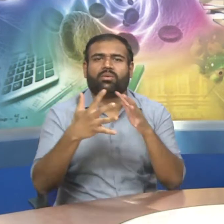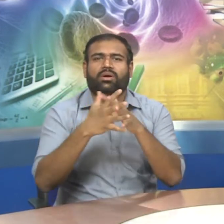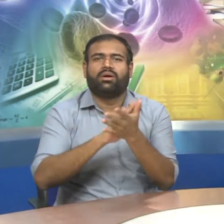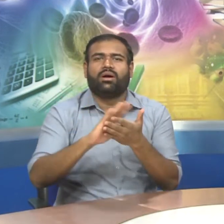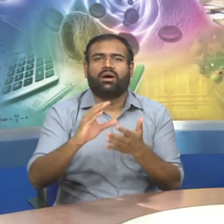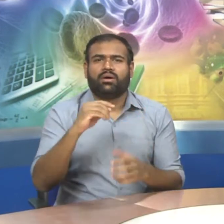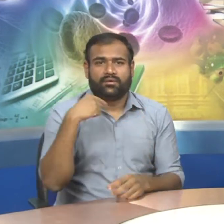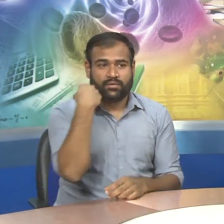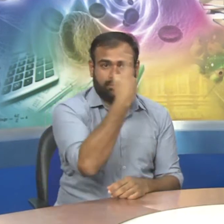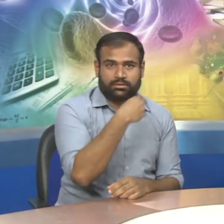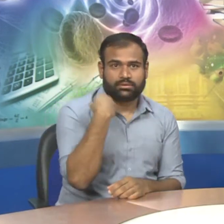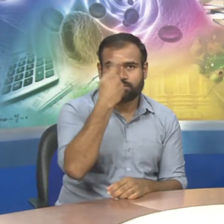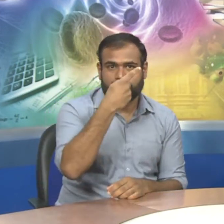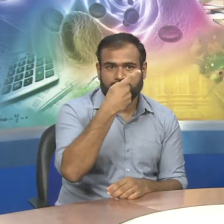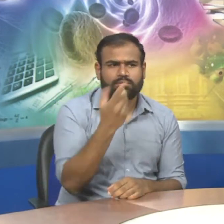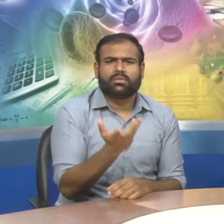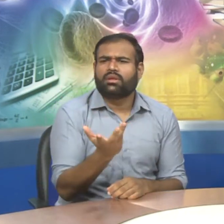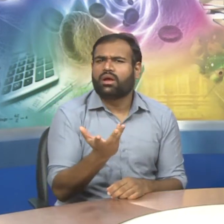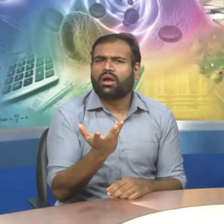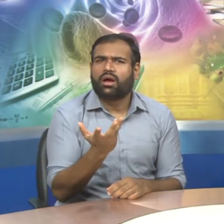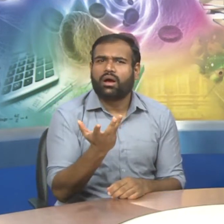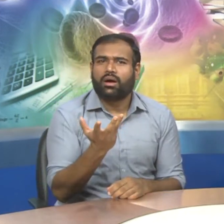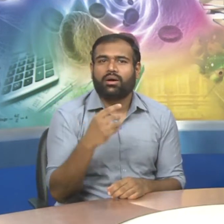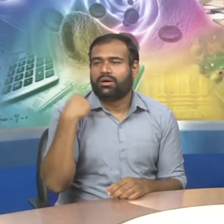have to sign, then we will use this face plus question.